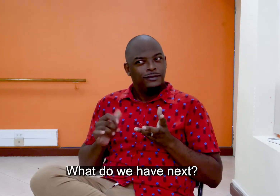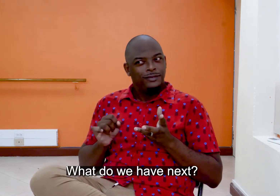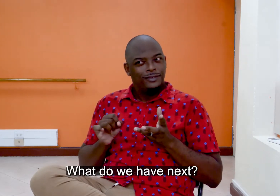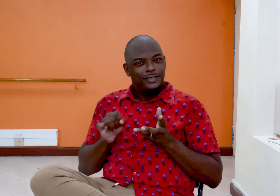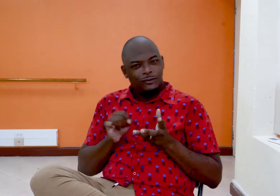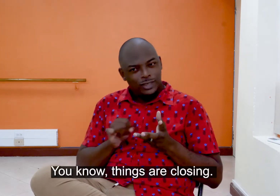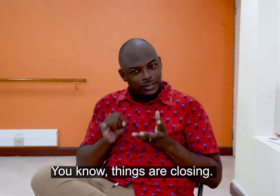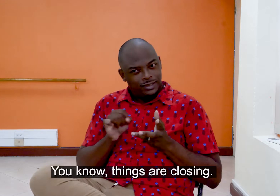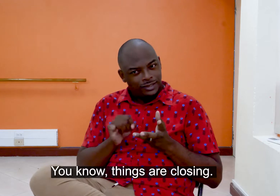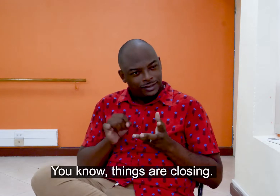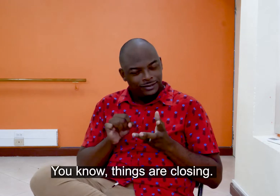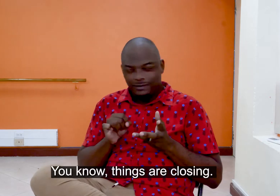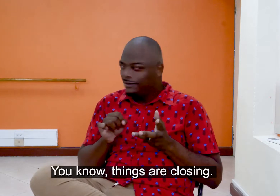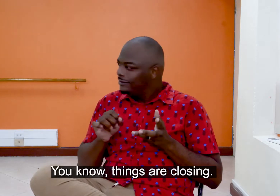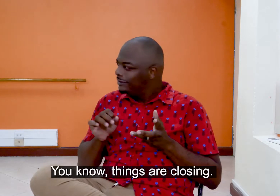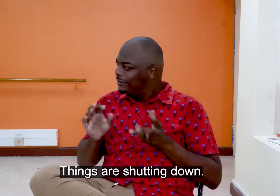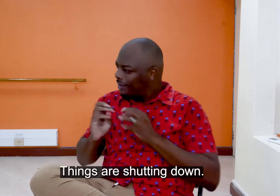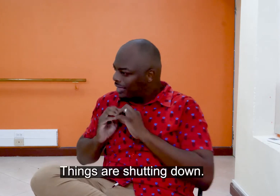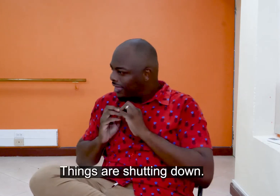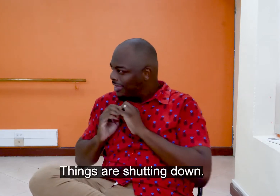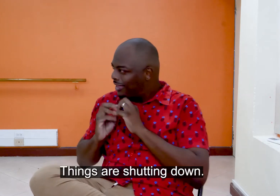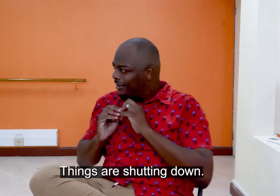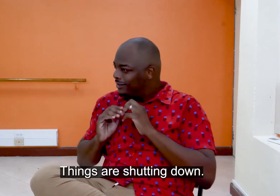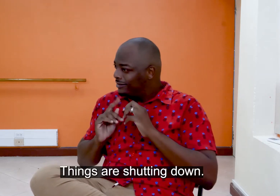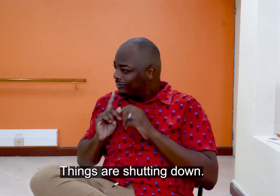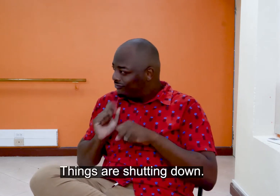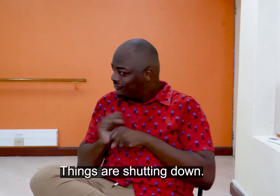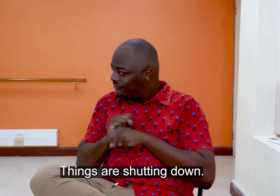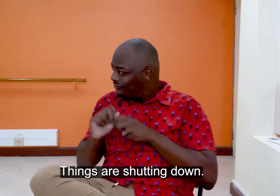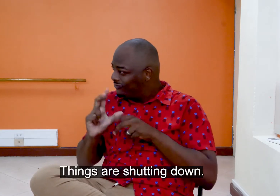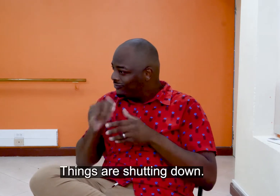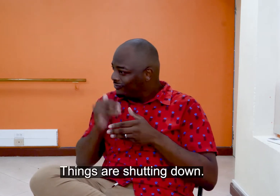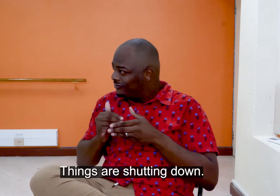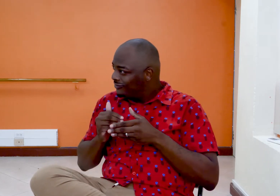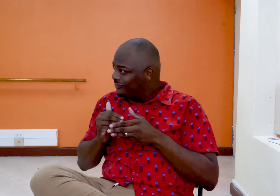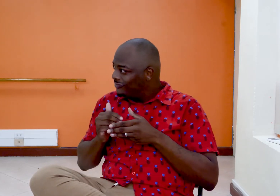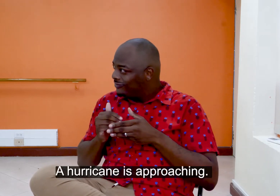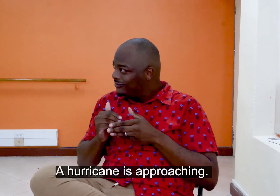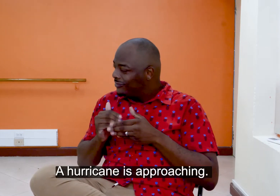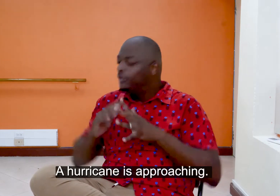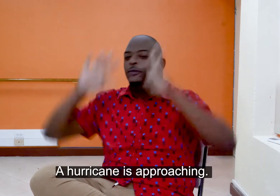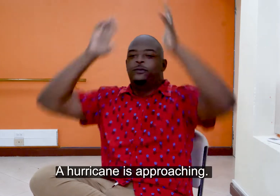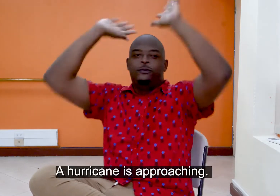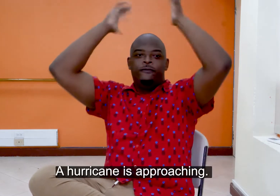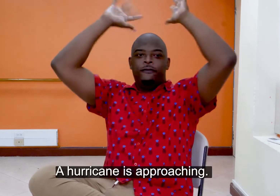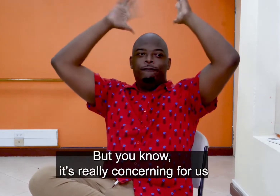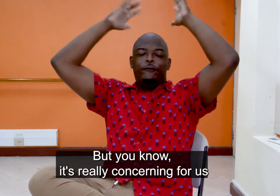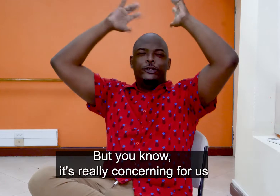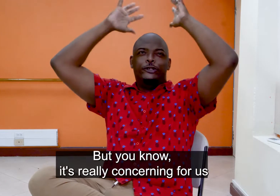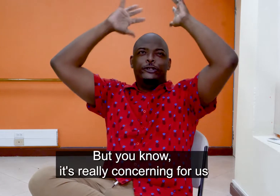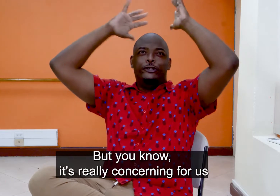next? Things are closing, things are shutting down. A hurricane is approaching, but,